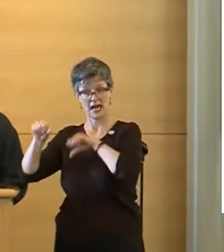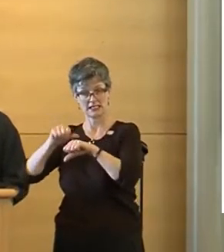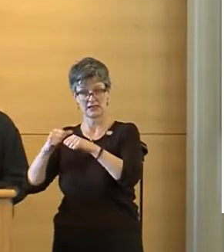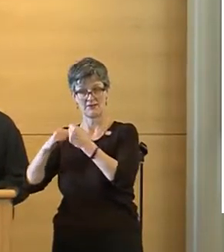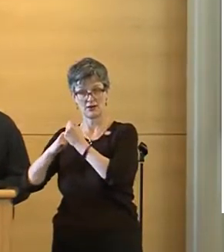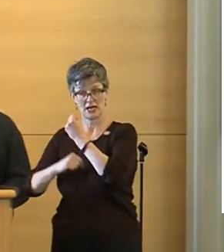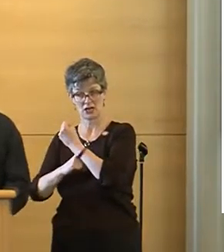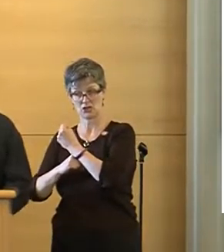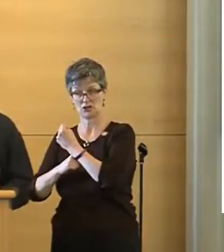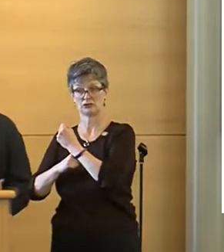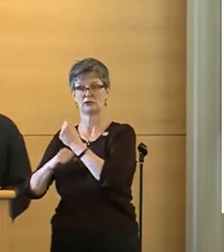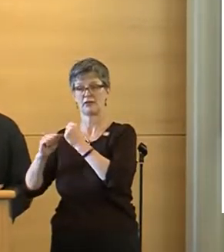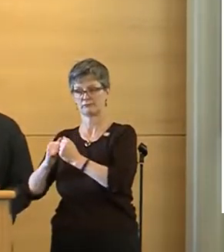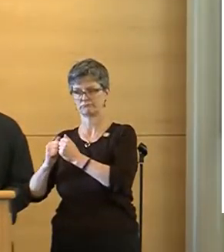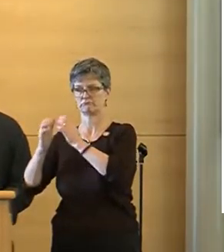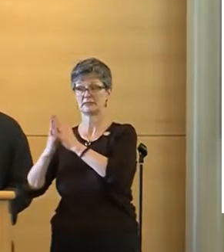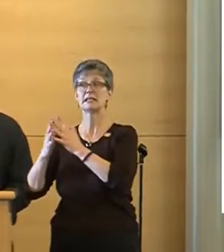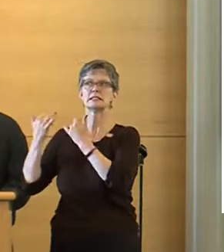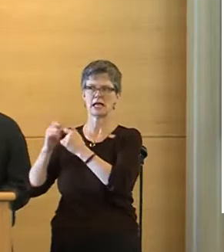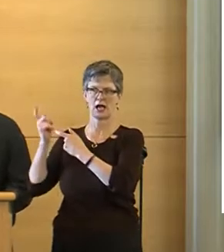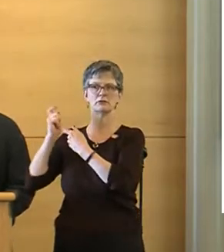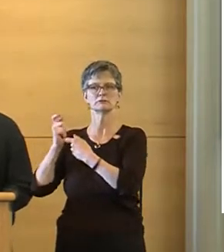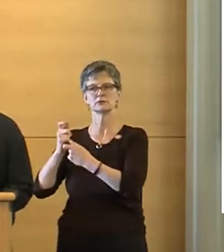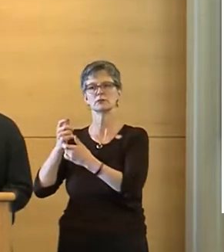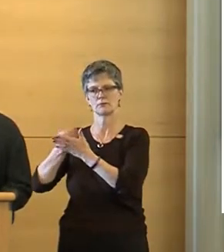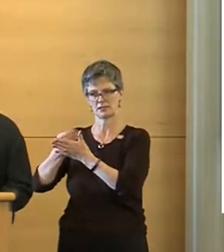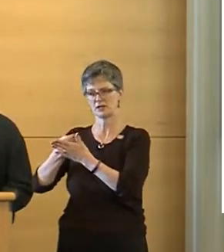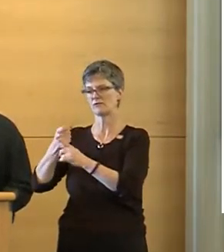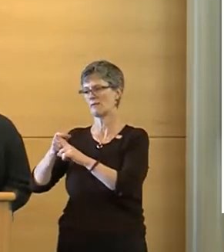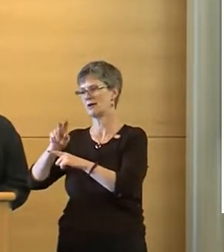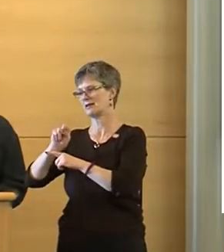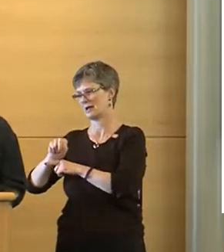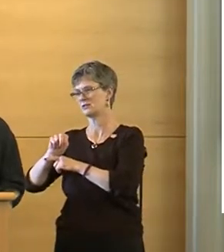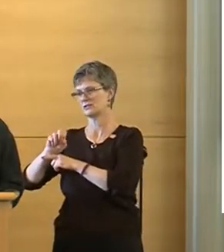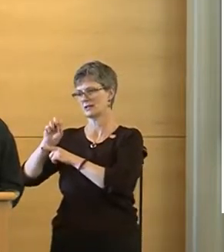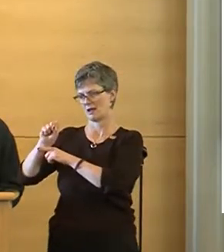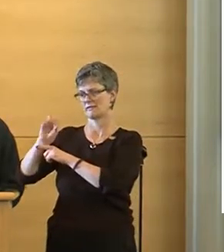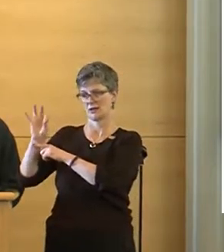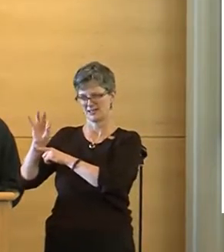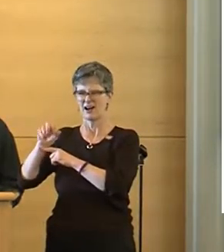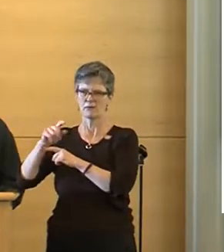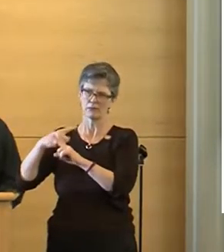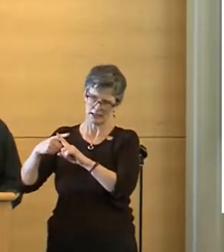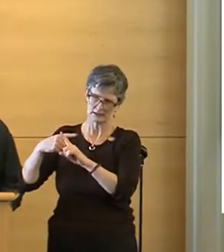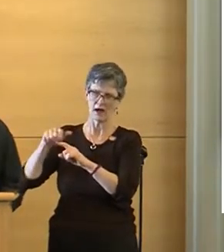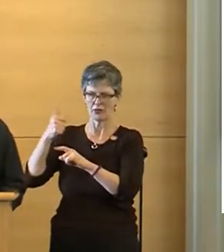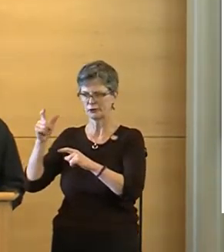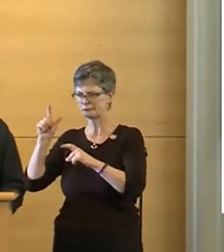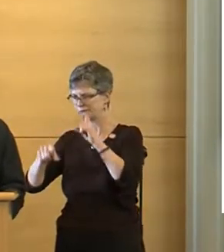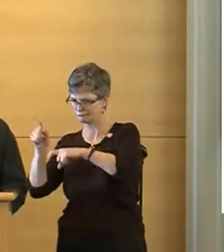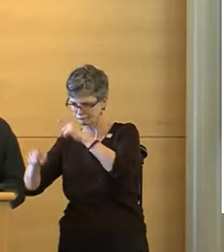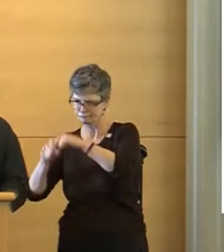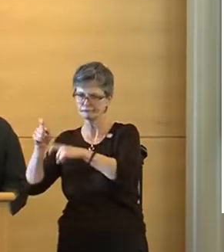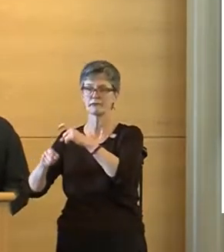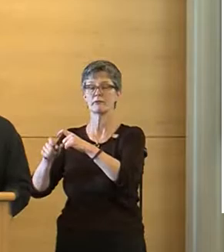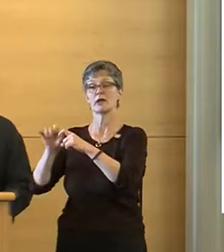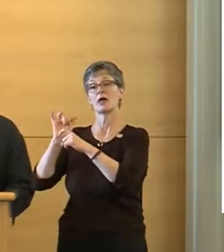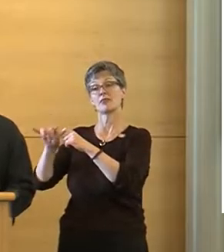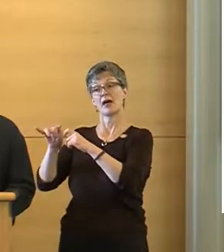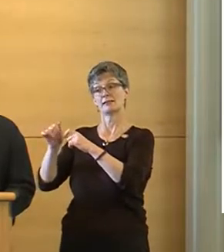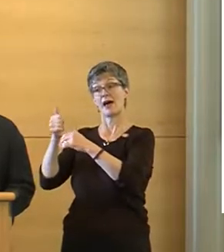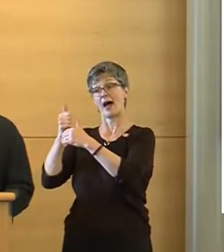and Technology. And it's an organization that was originally funded back in 1993